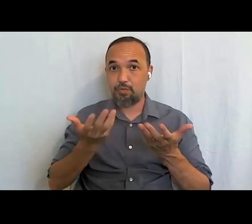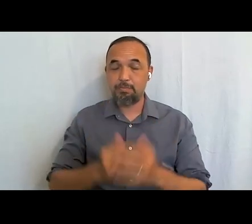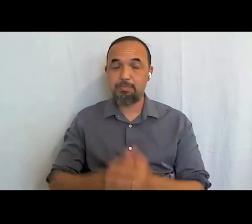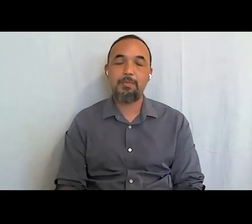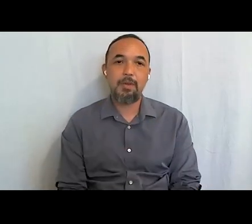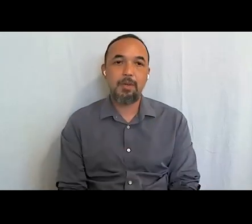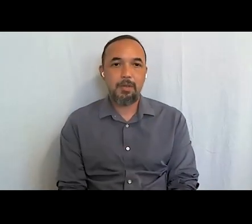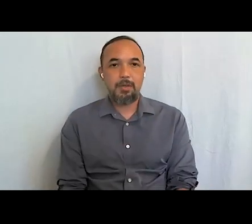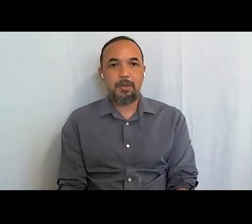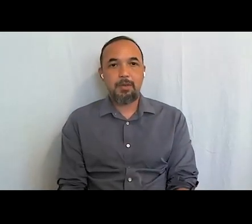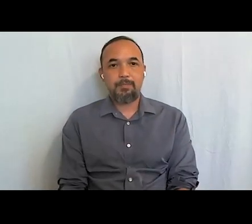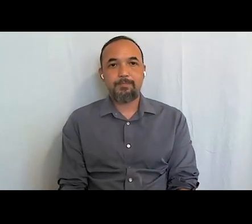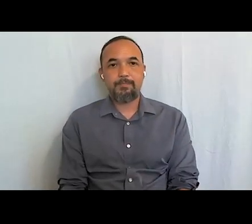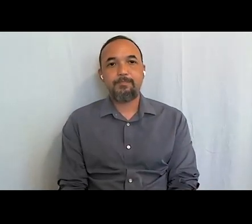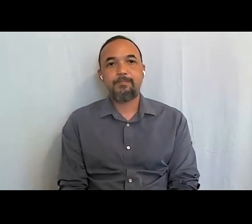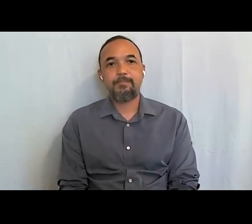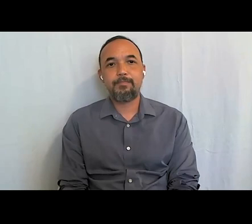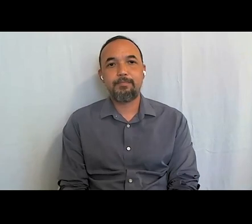So January